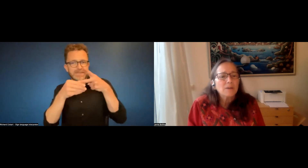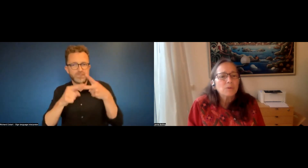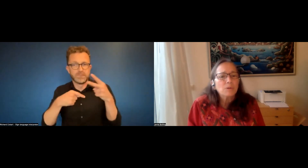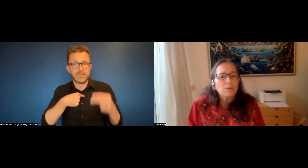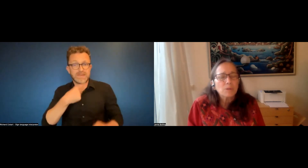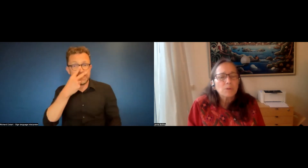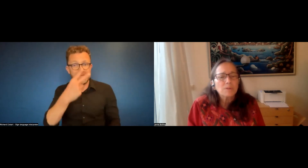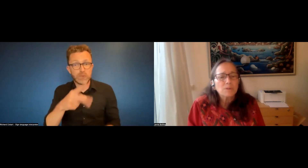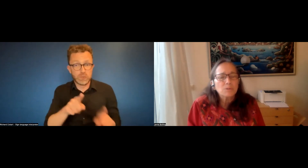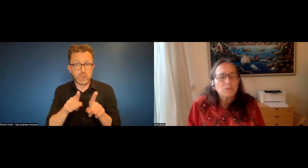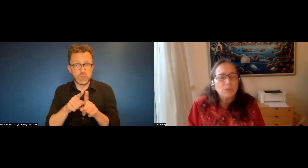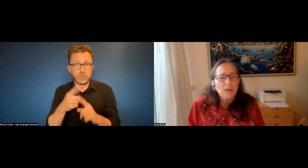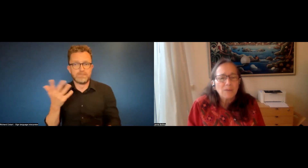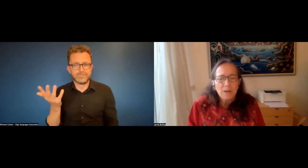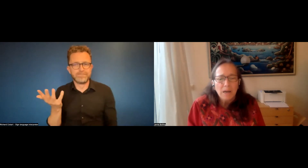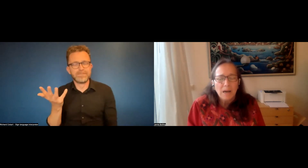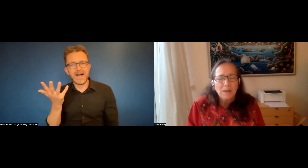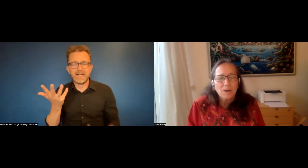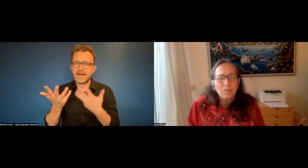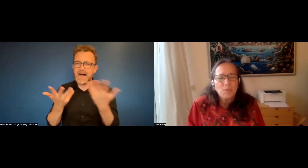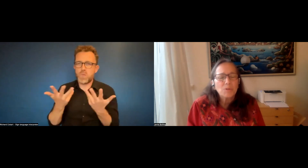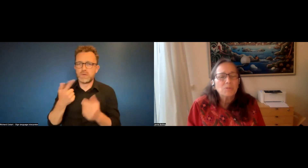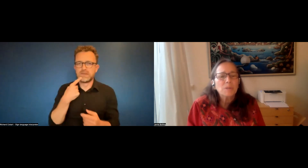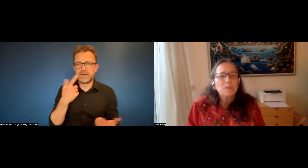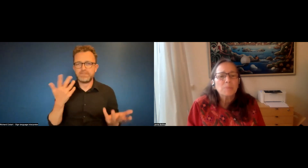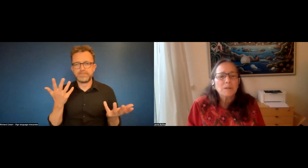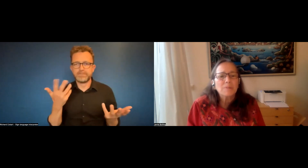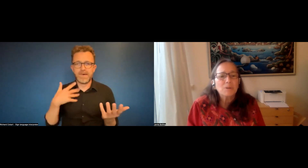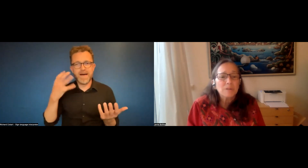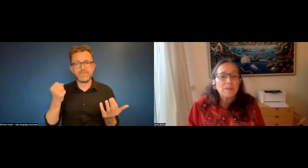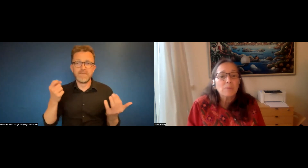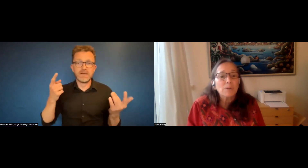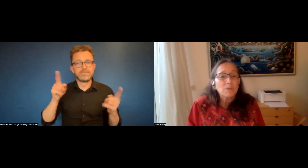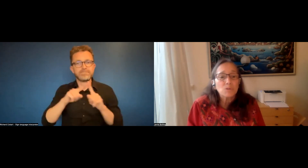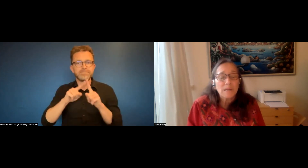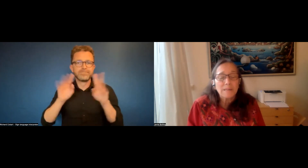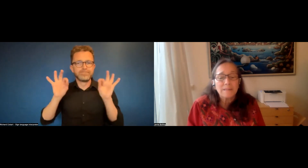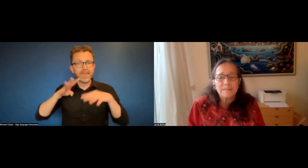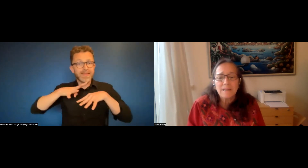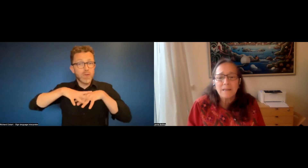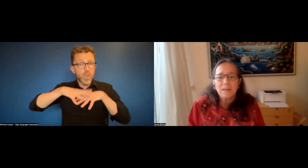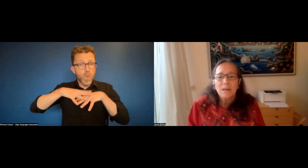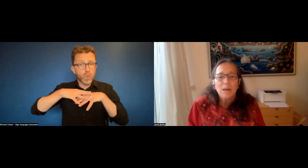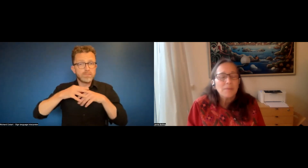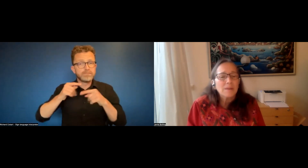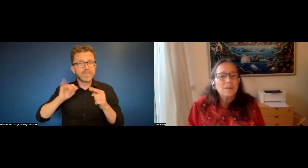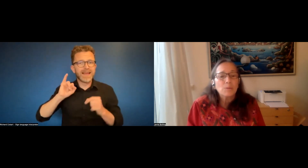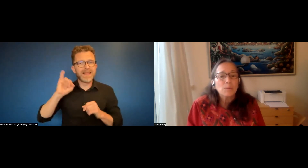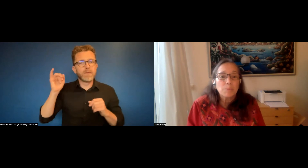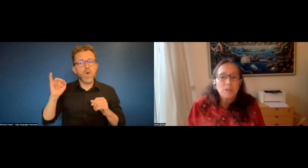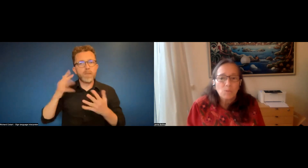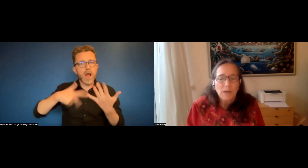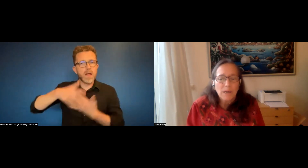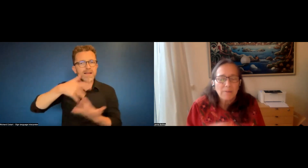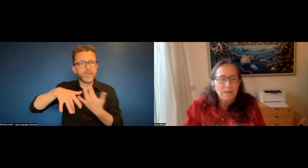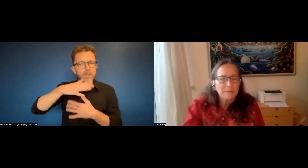think I do agree with Lucas. Those who have are furthest from independent living are saying they really want to try to stay. And then it'll be